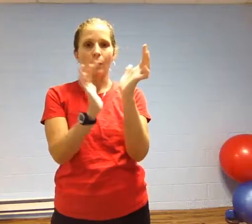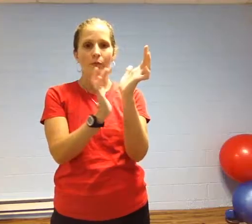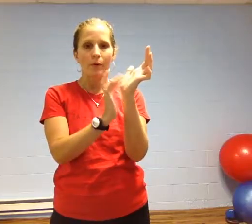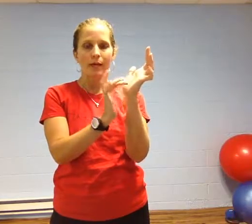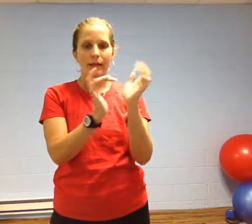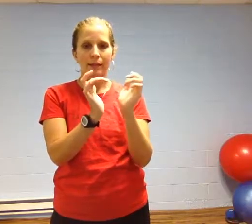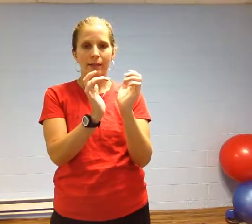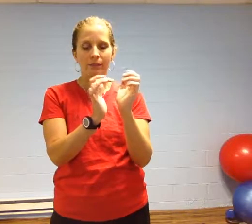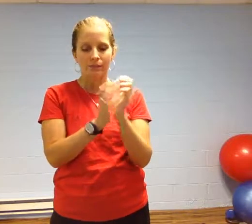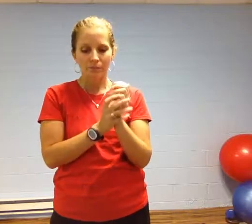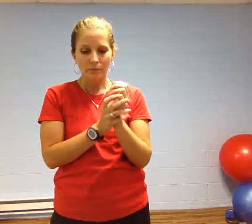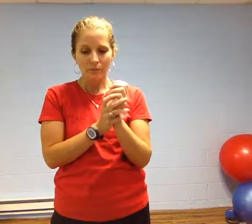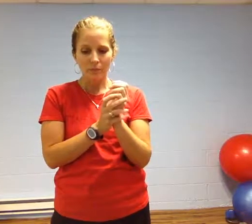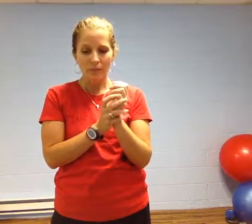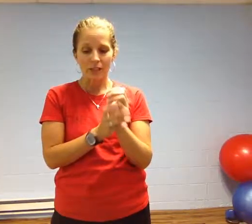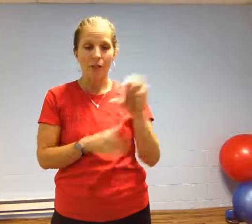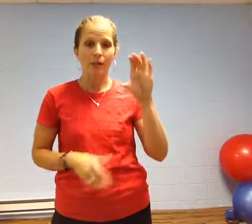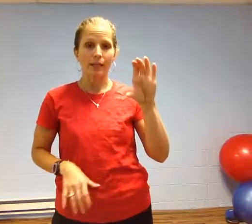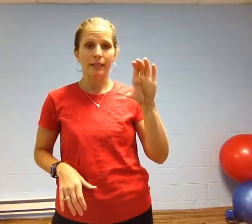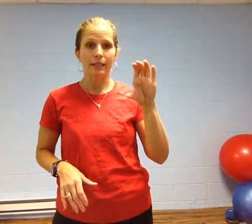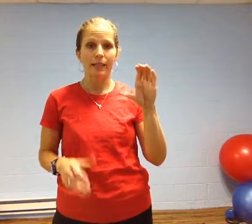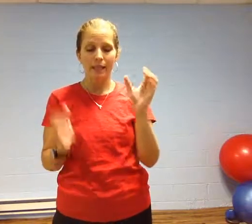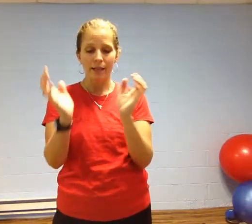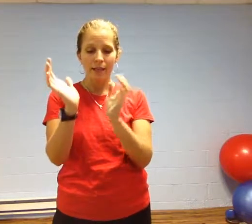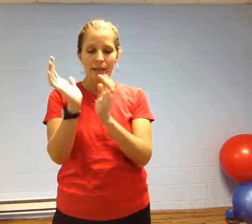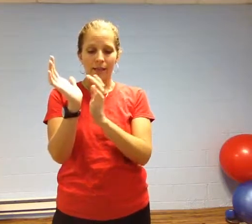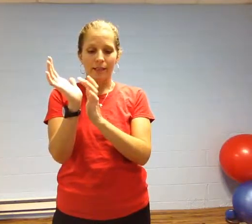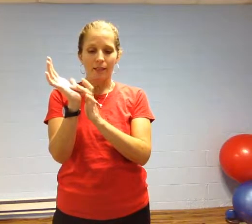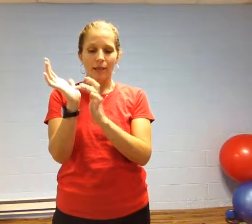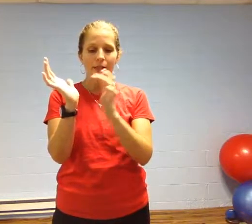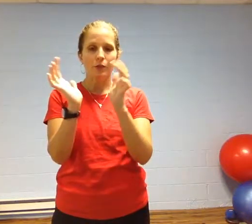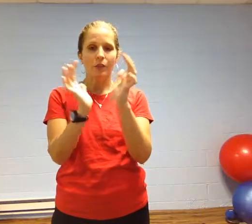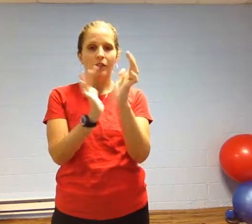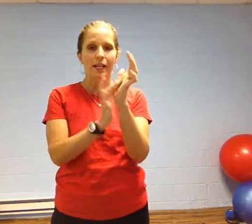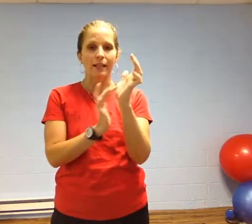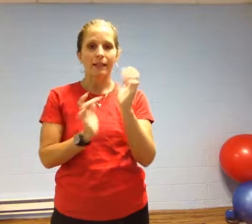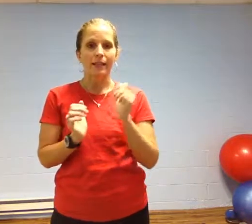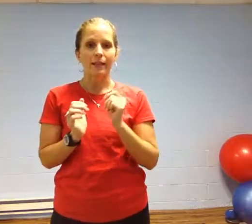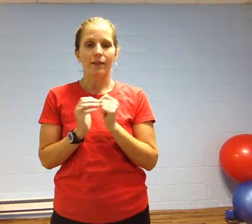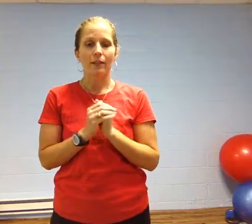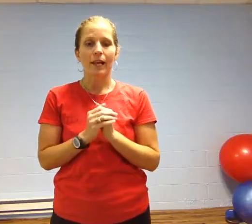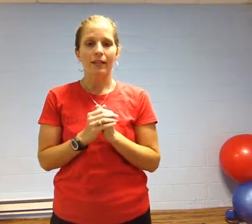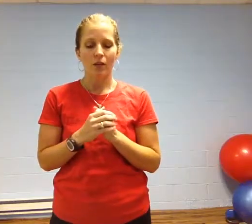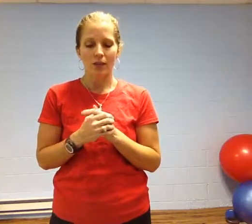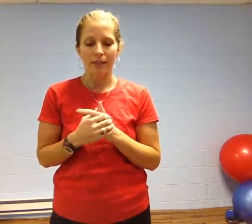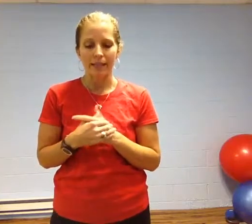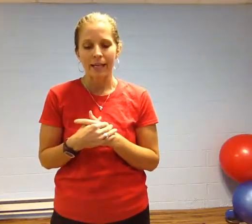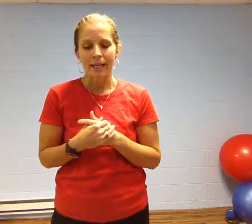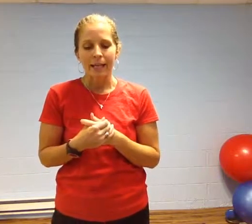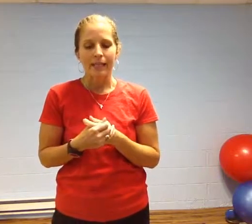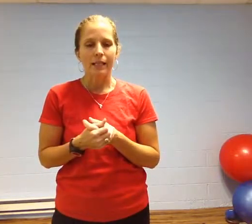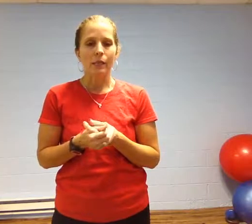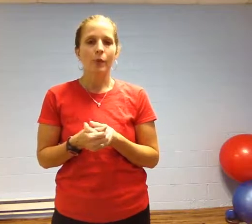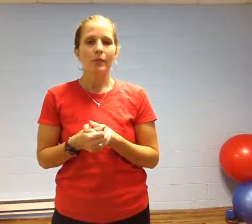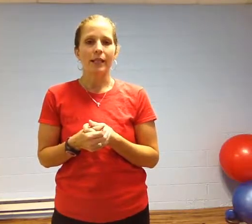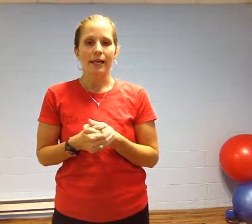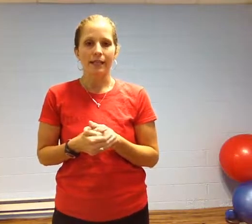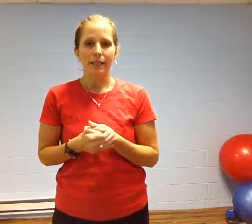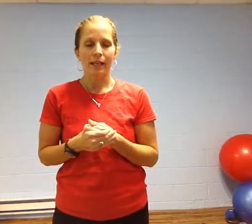both hands. So Constantine legalizes Christianity. The last card is India's Gupta dynasty, and for